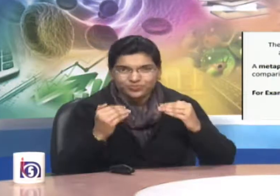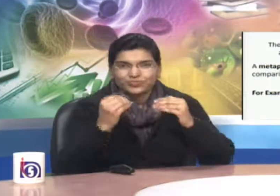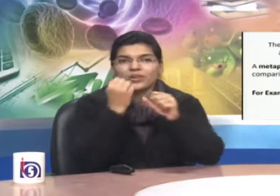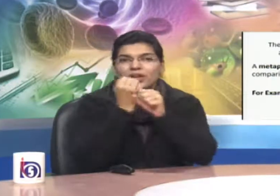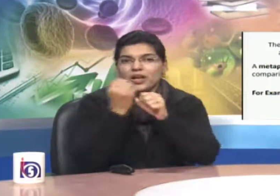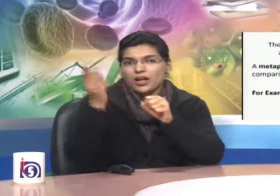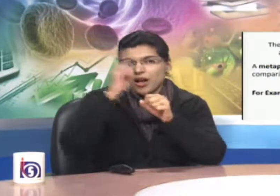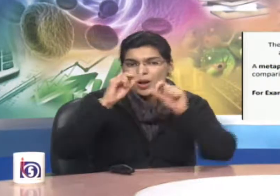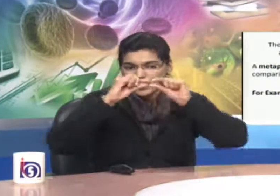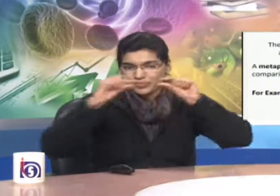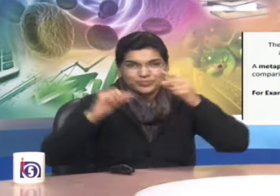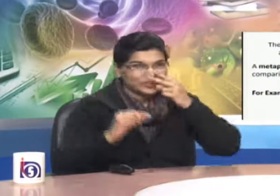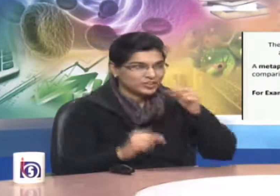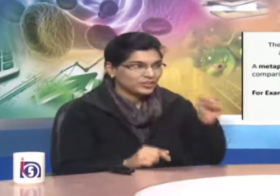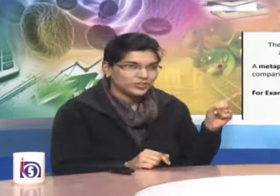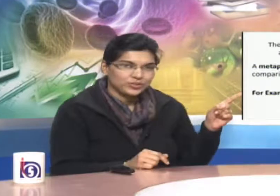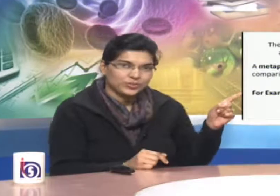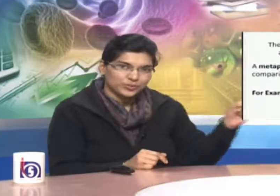For example,